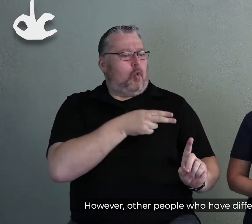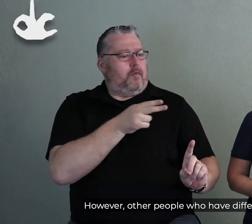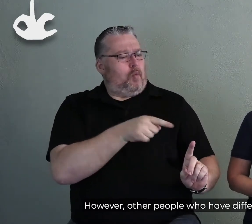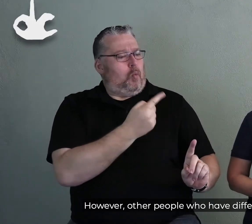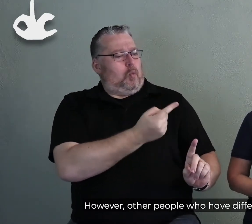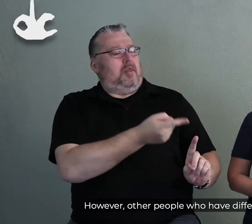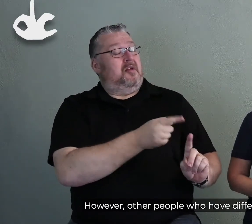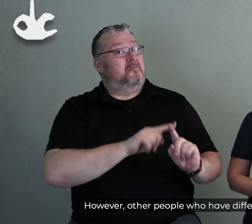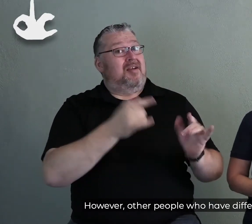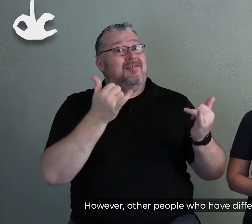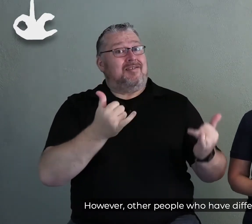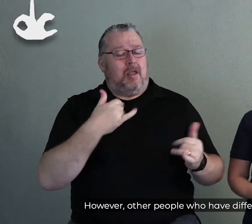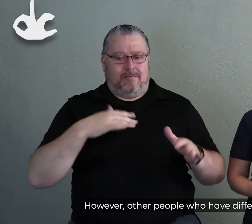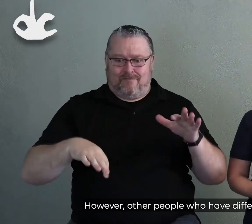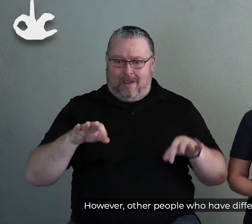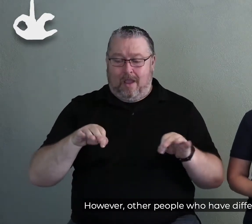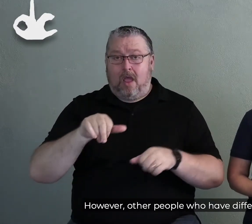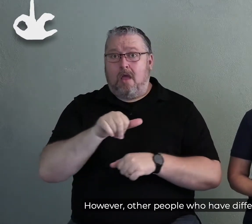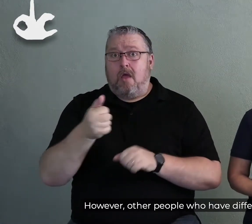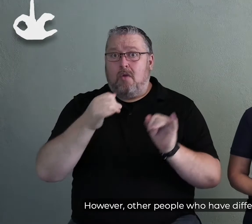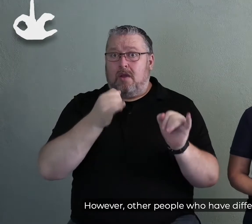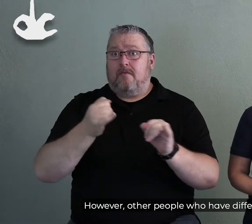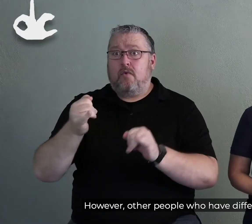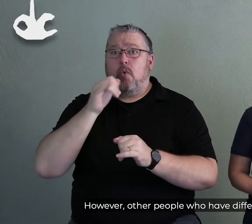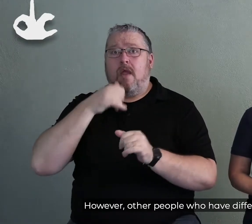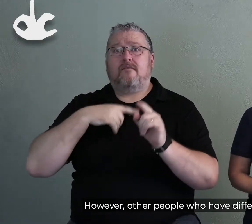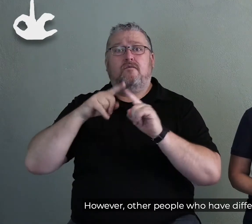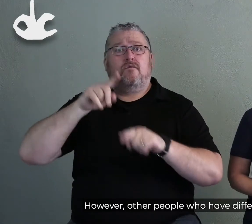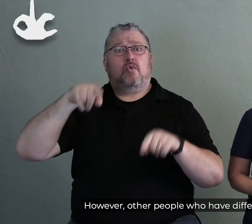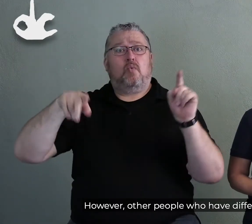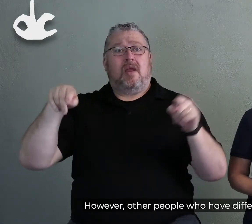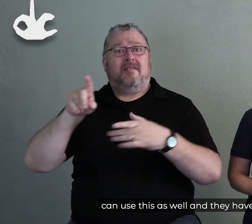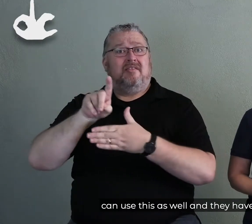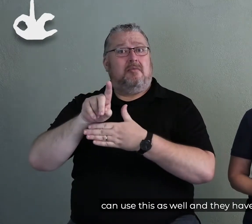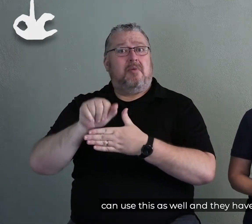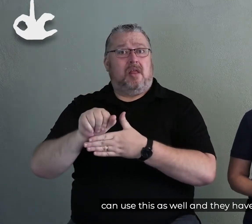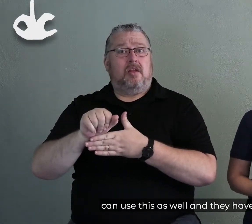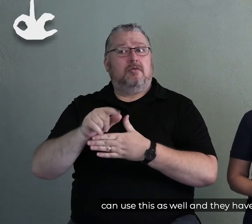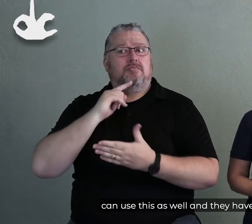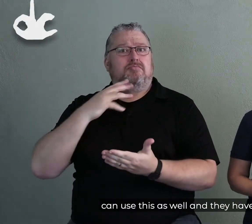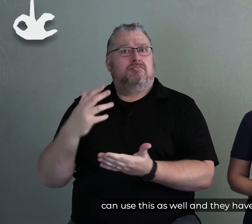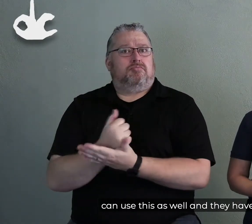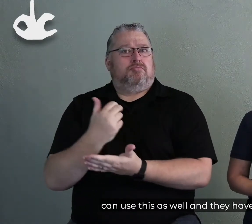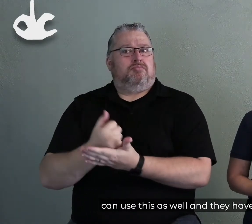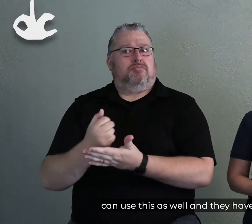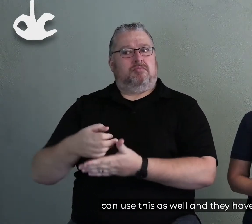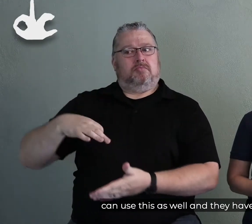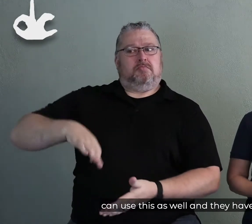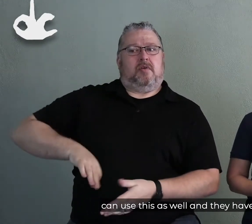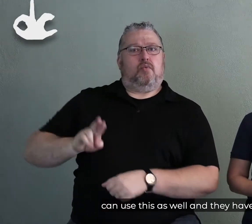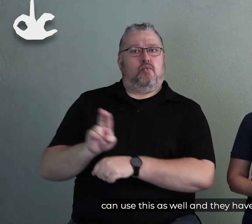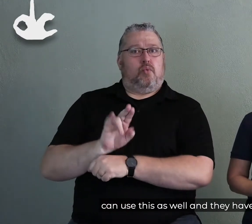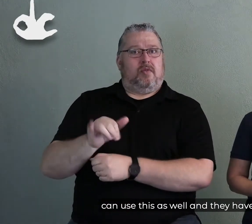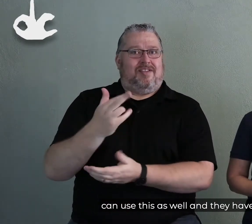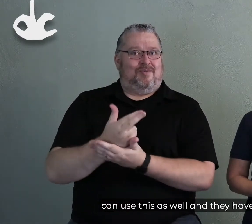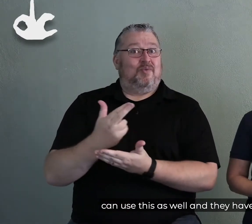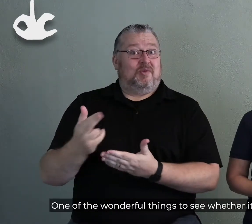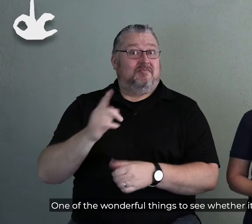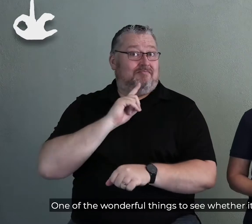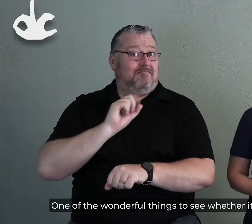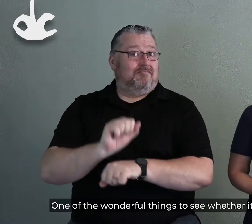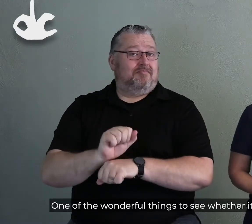hearing. However, other people who have got different disabilities can use this as well, and they have